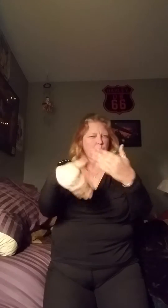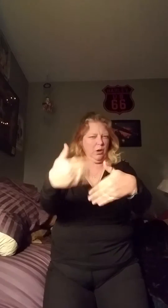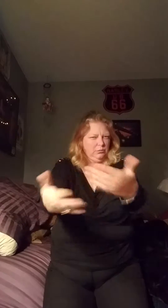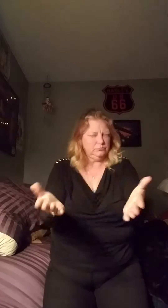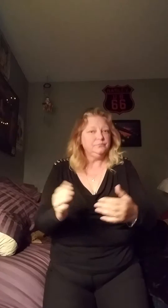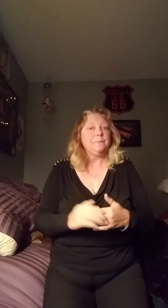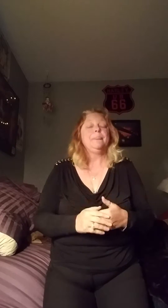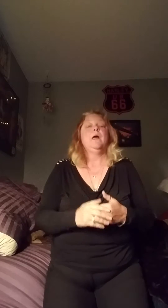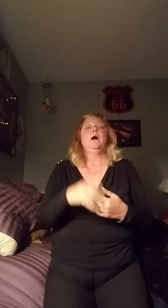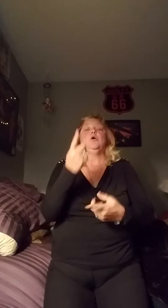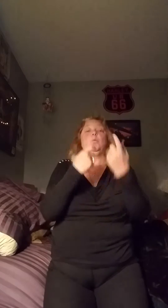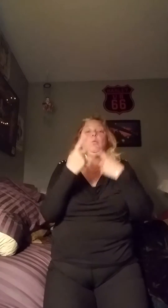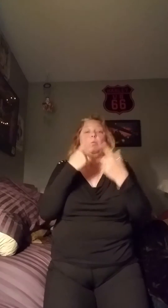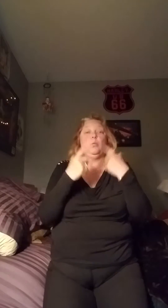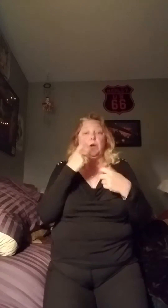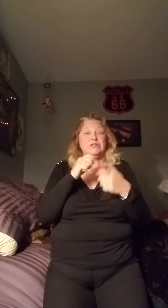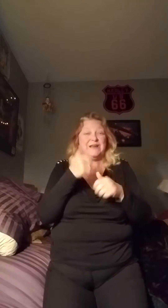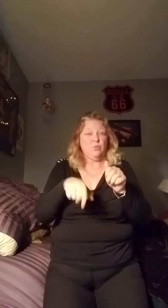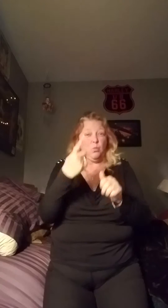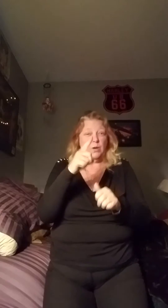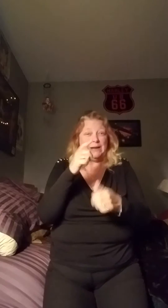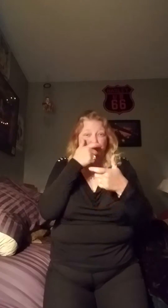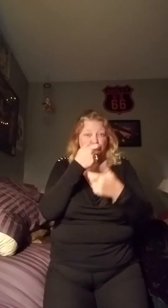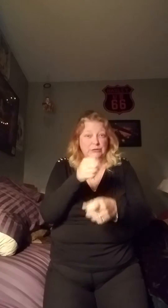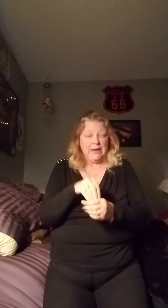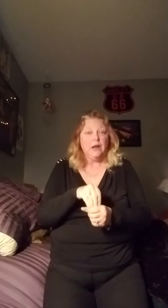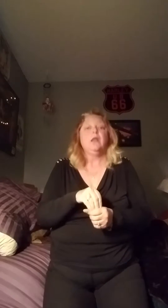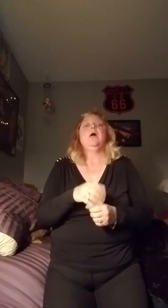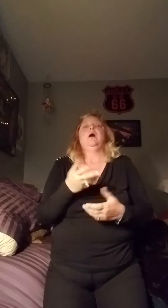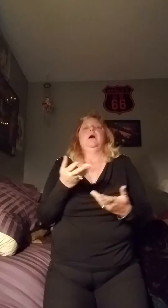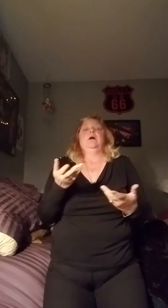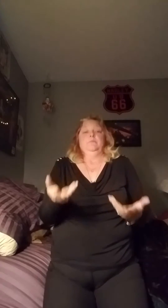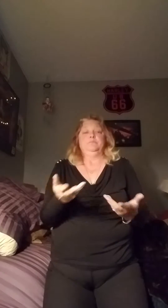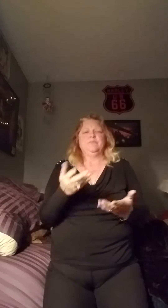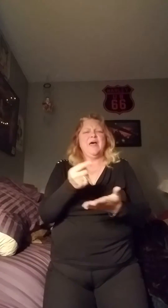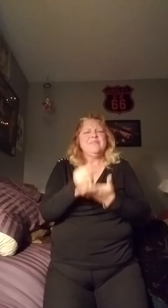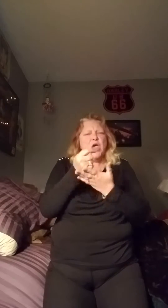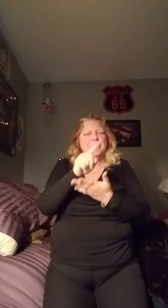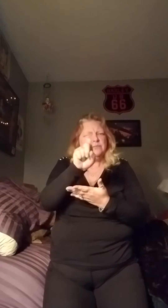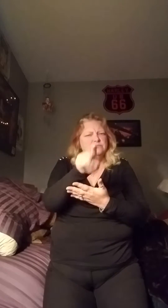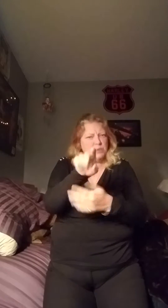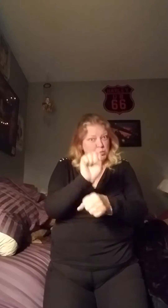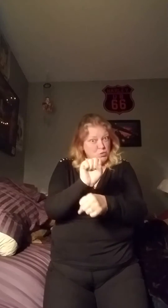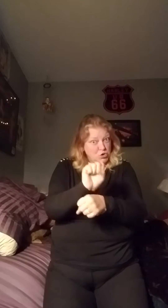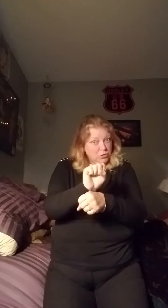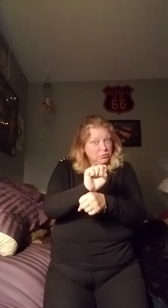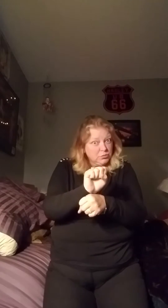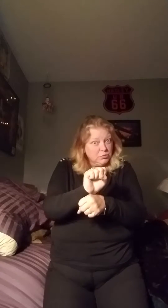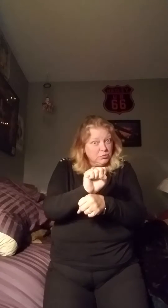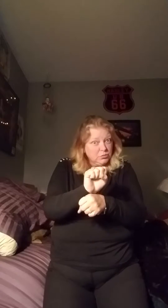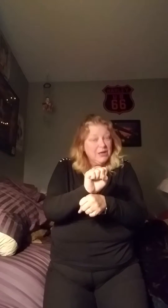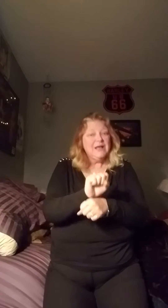everyone is interested in is, does therapy work? And this proves to be surprisingly difficult to